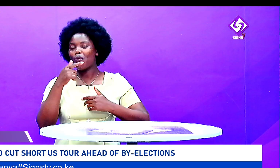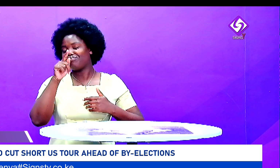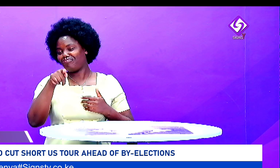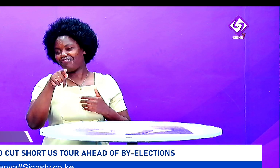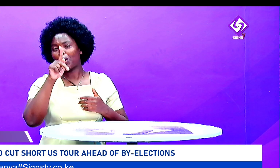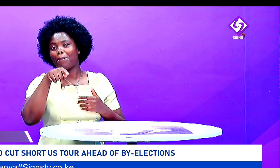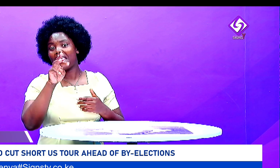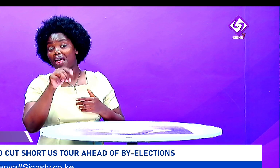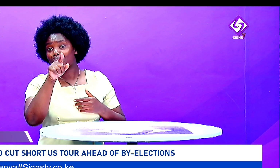news.